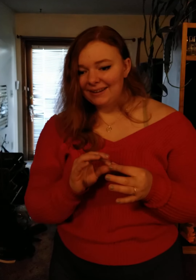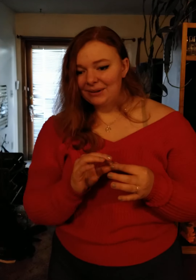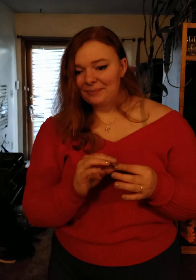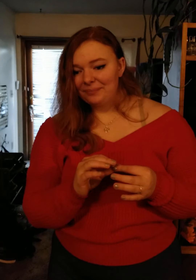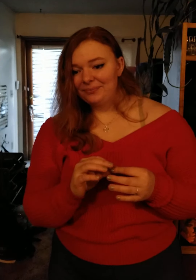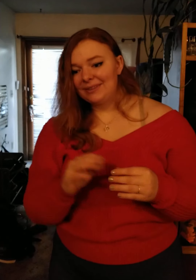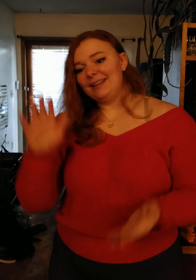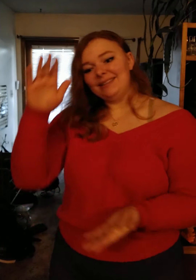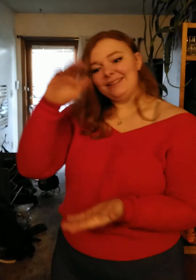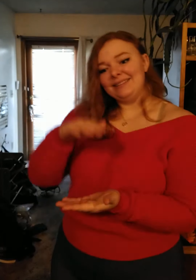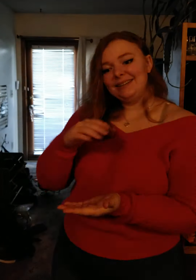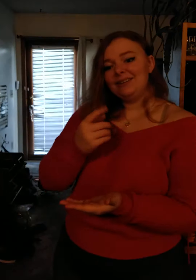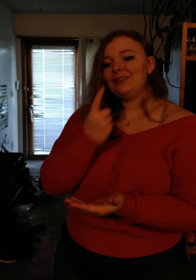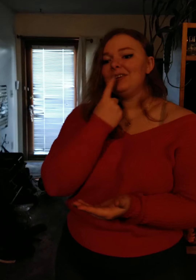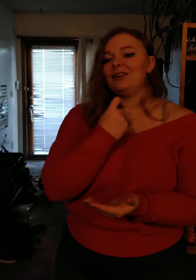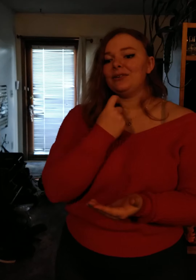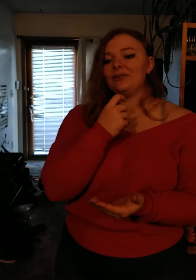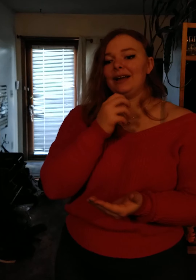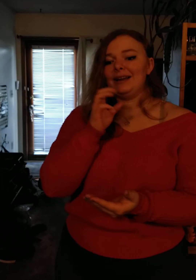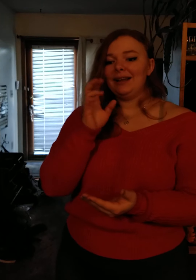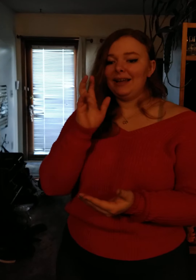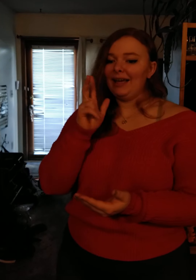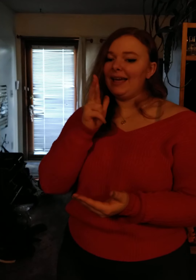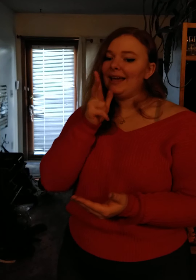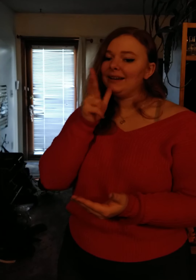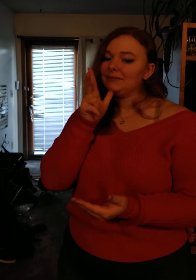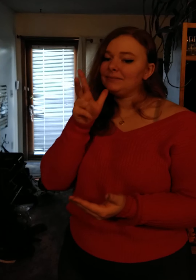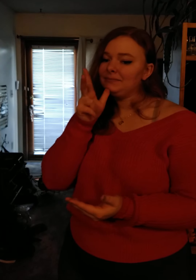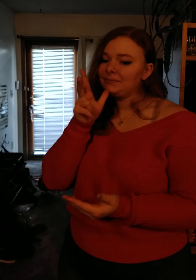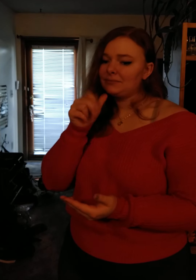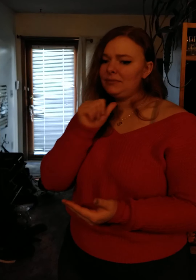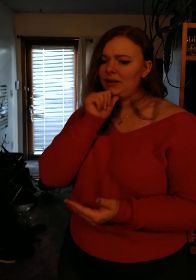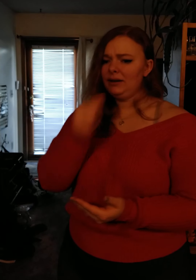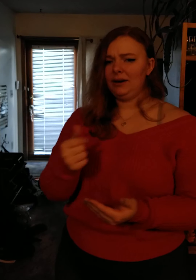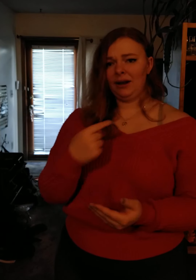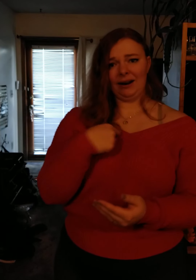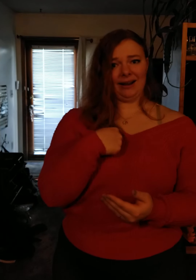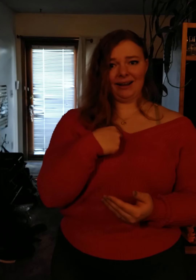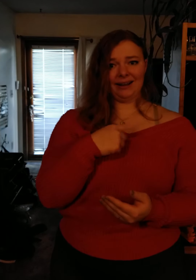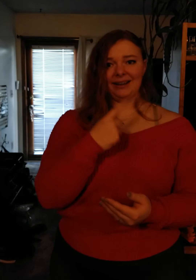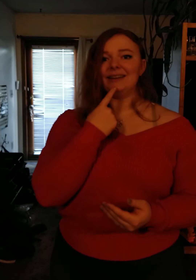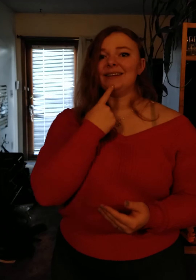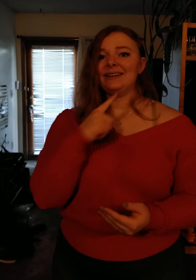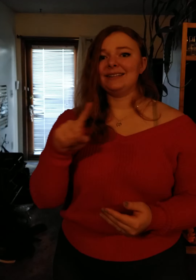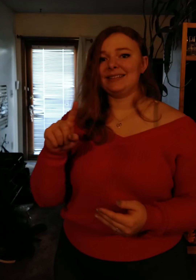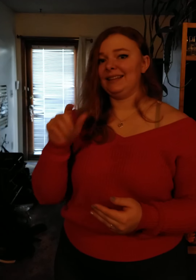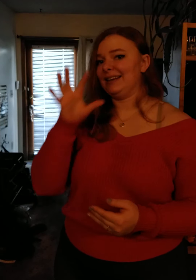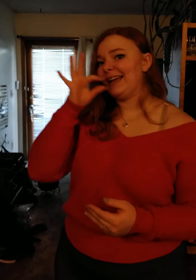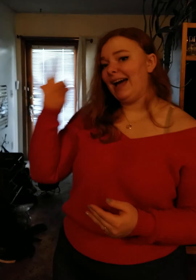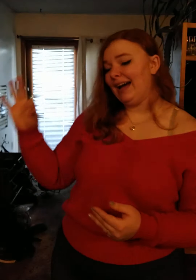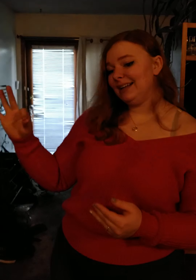The little red hen. Not I, said the cat.